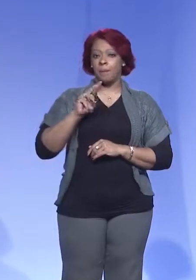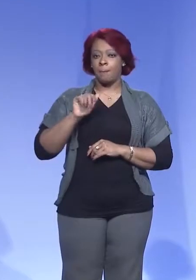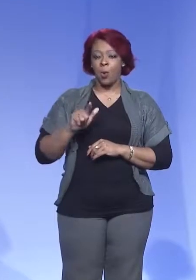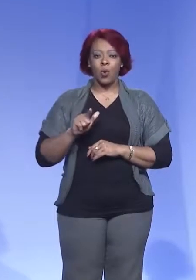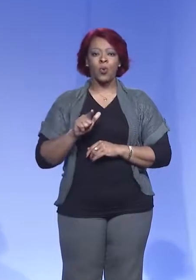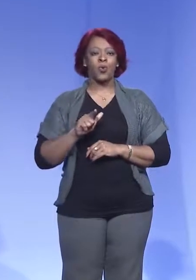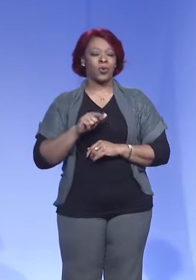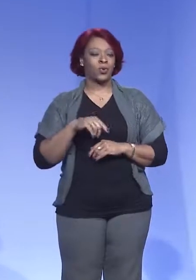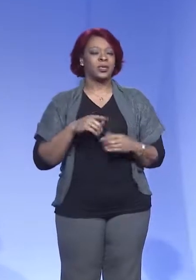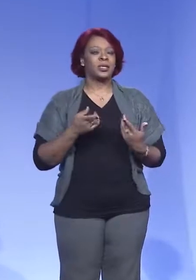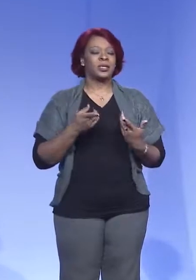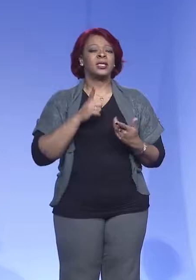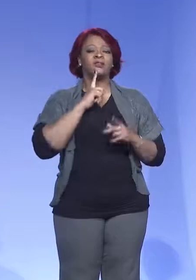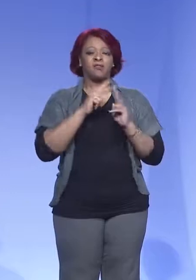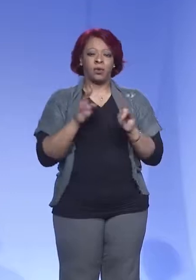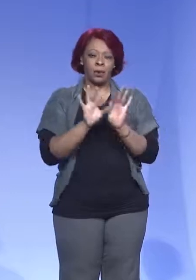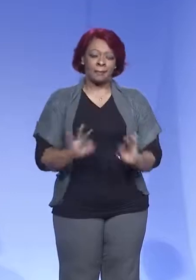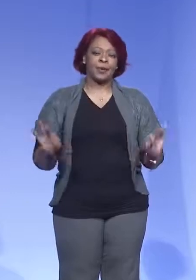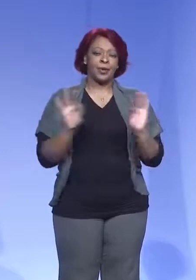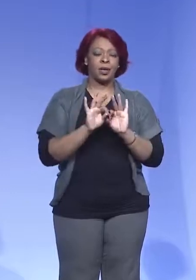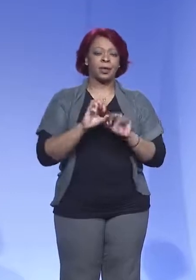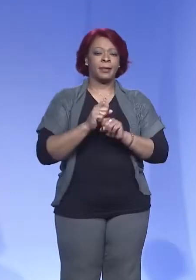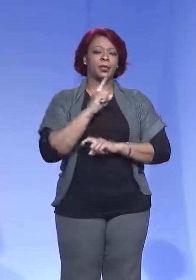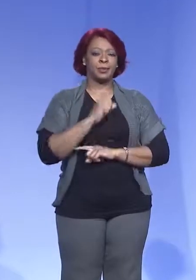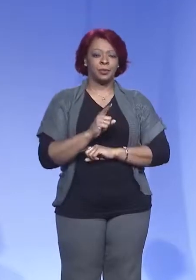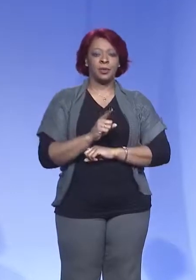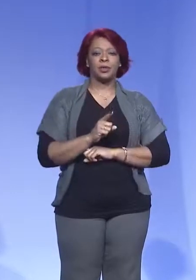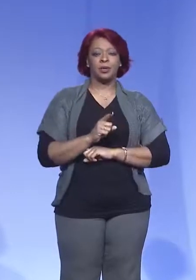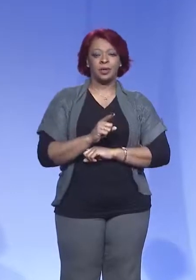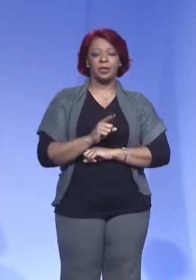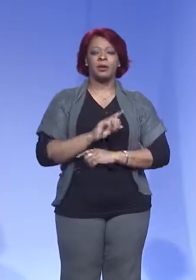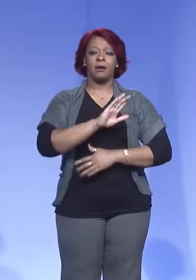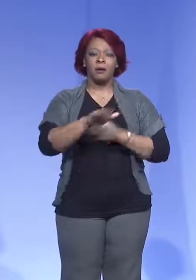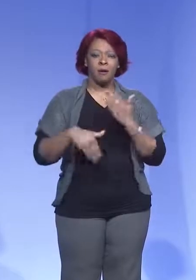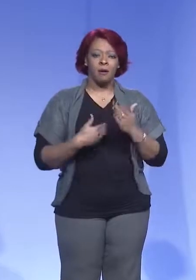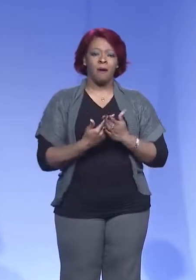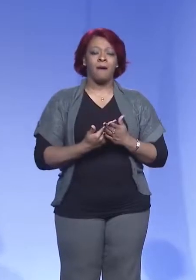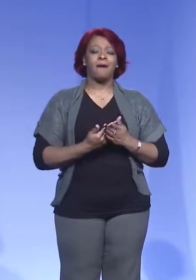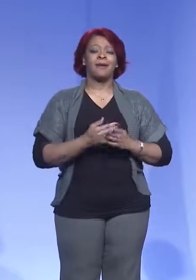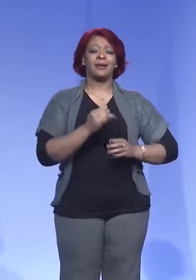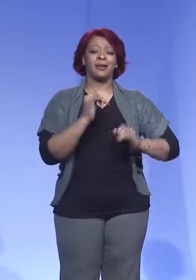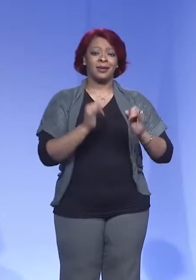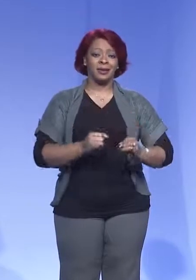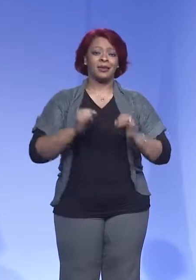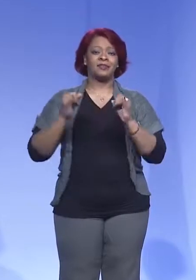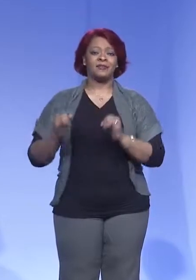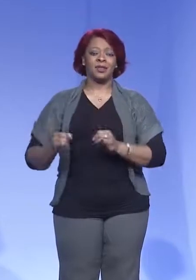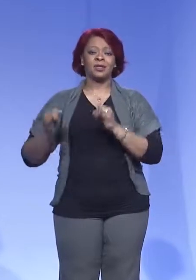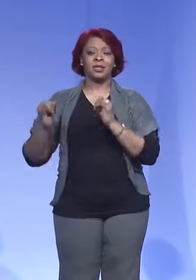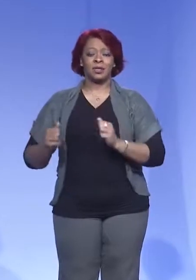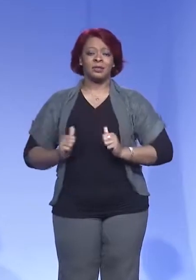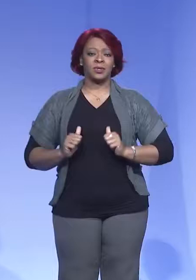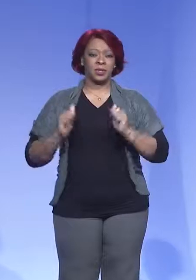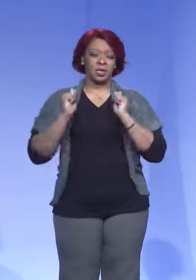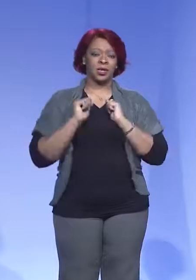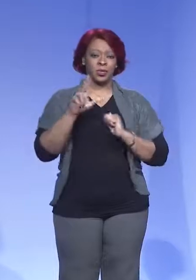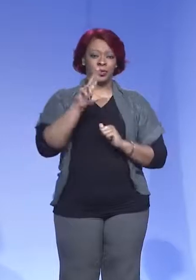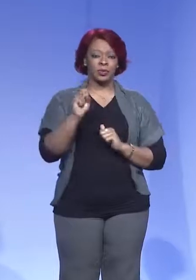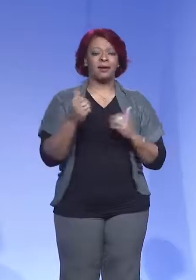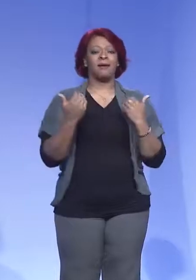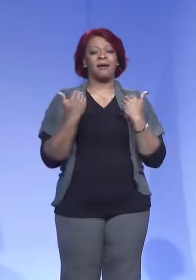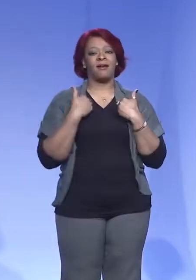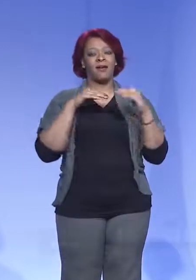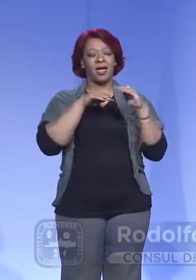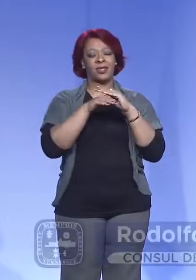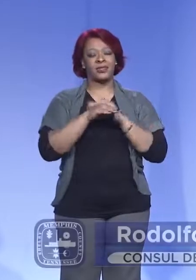public health imperative to ensure that all individuals residing in the United States have access